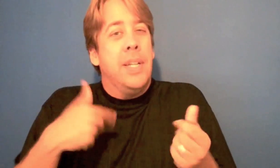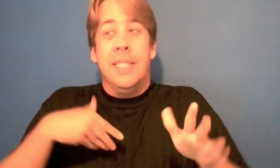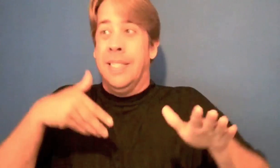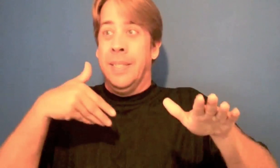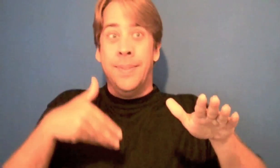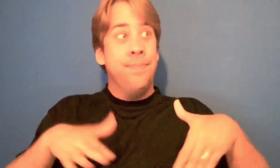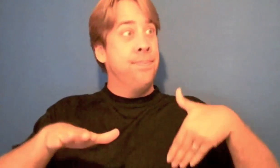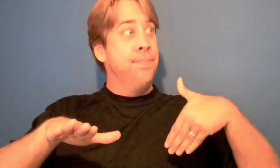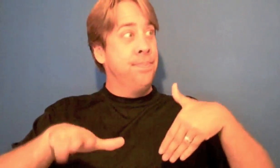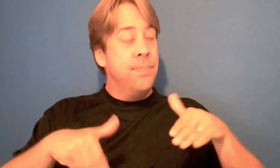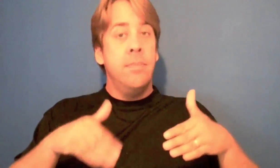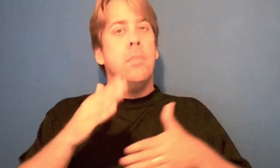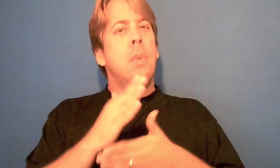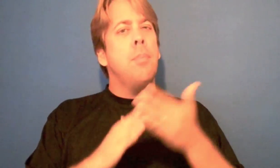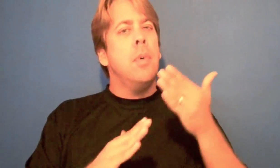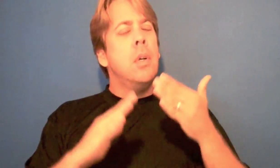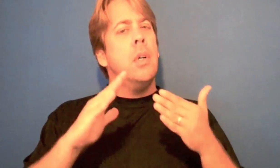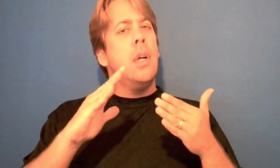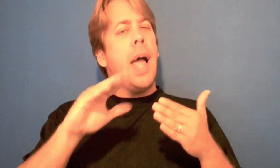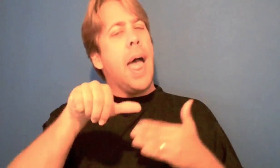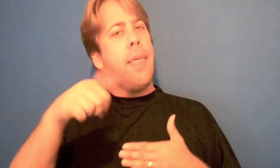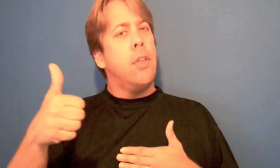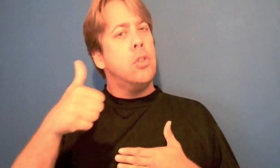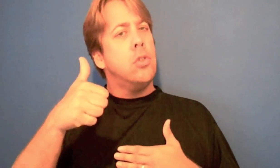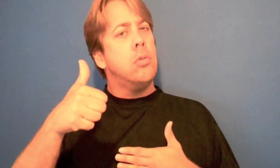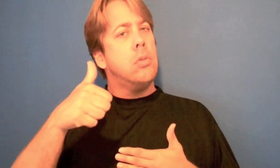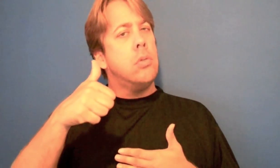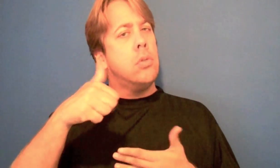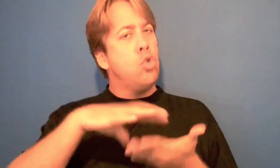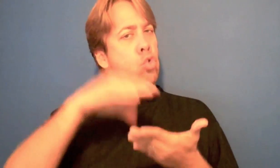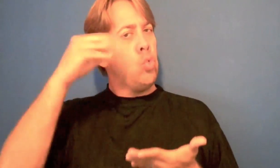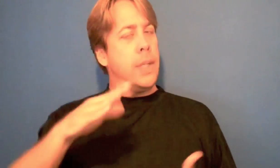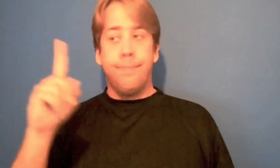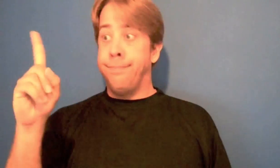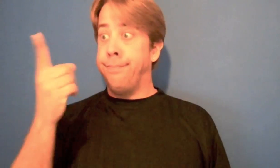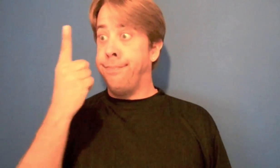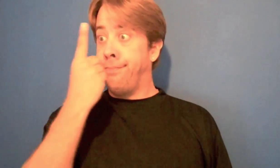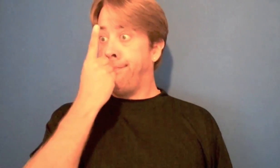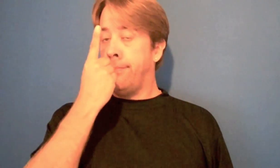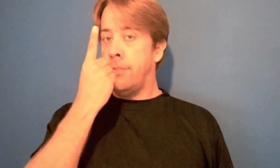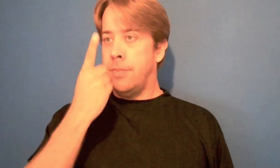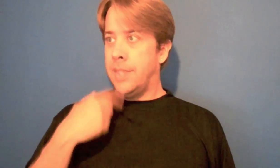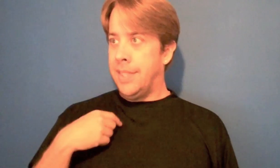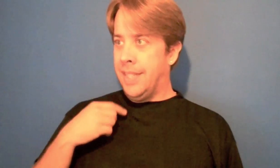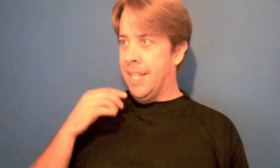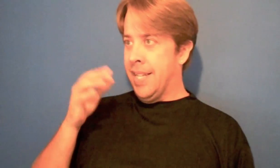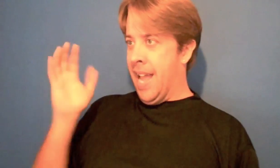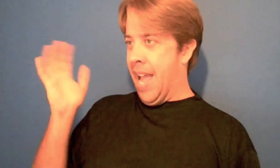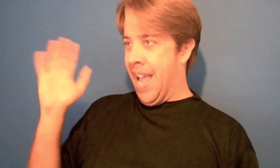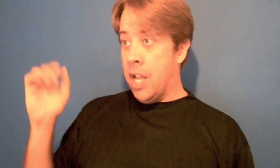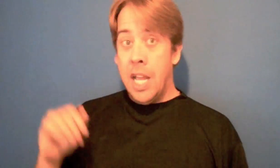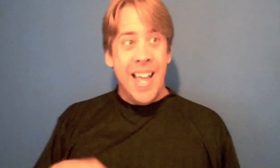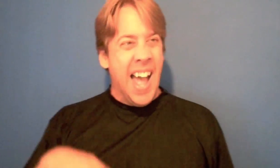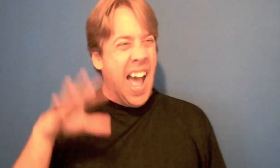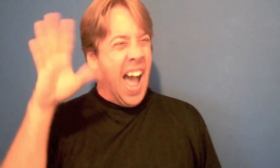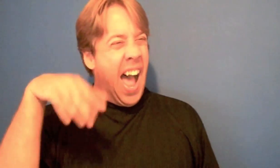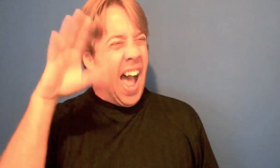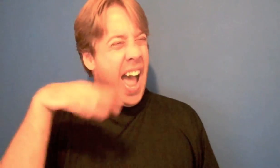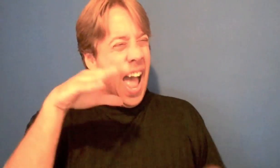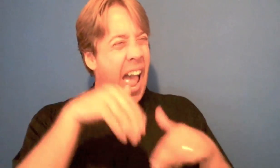to school, the other students came up to me, and I said, hi, and they